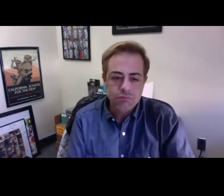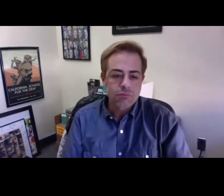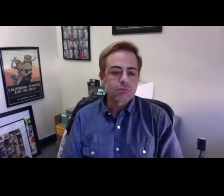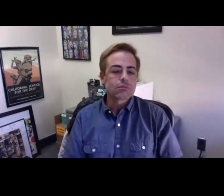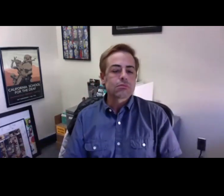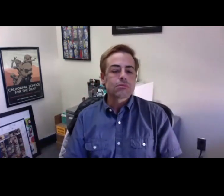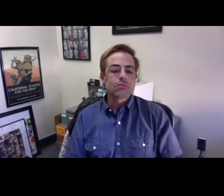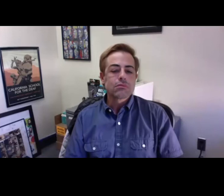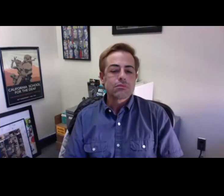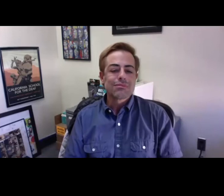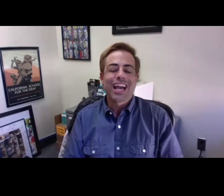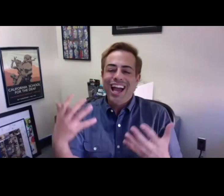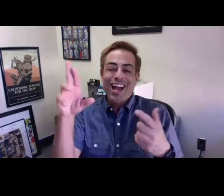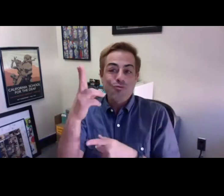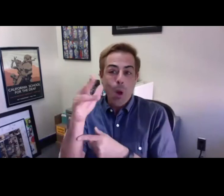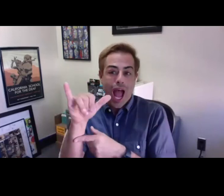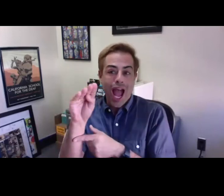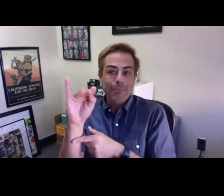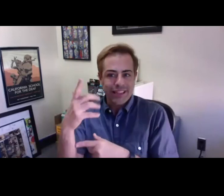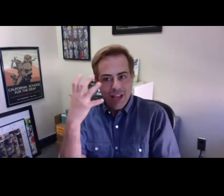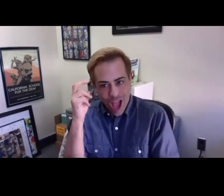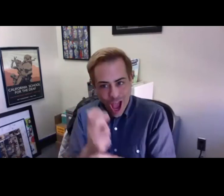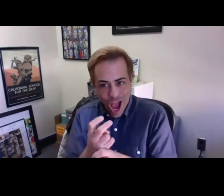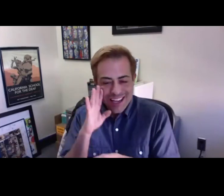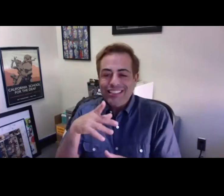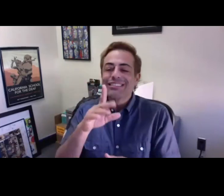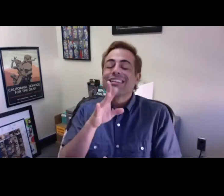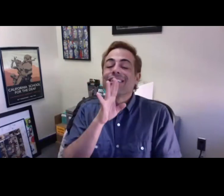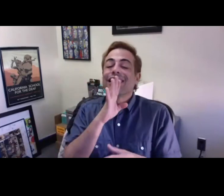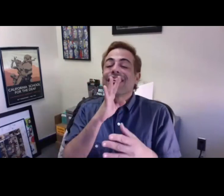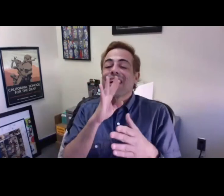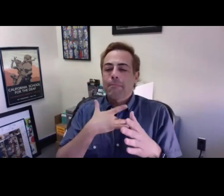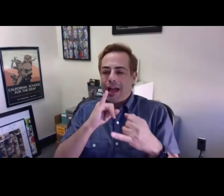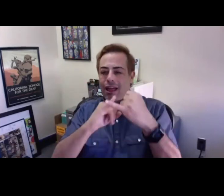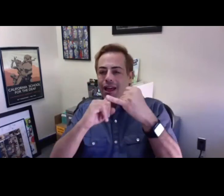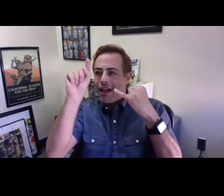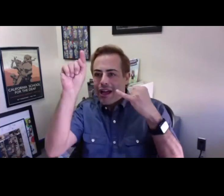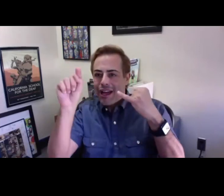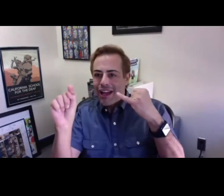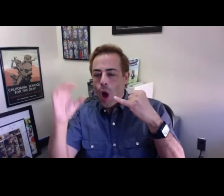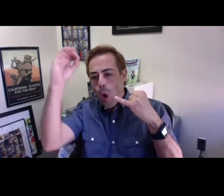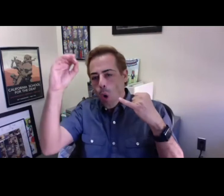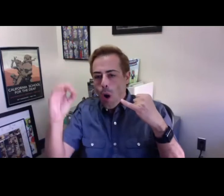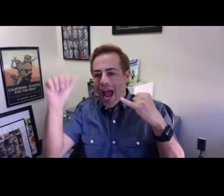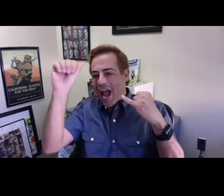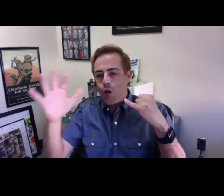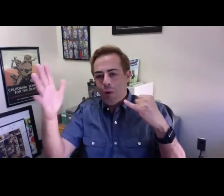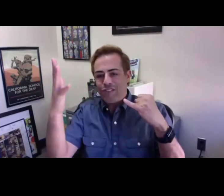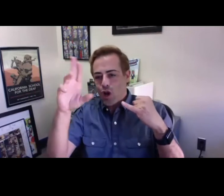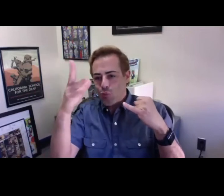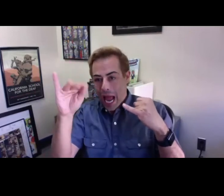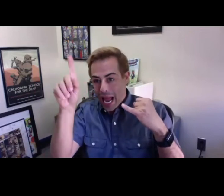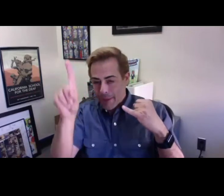ASL, informing the children that there are sounds going on. Rhyming can be hard.